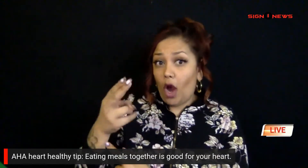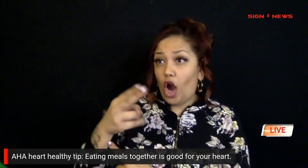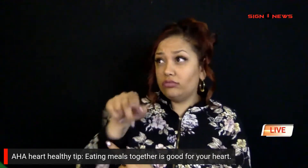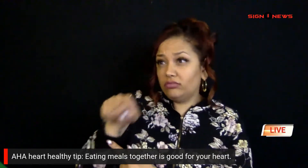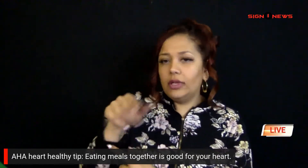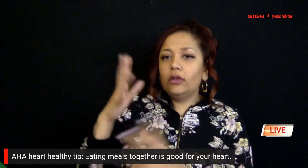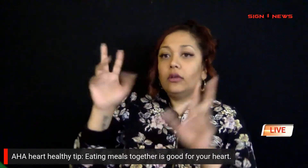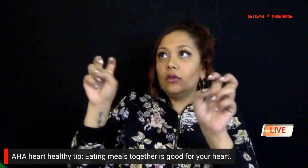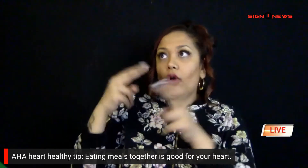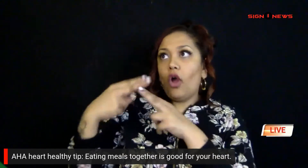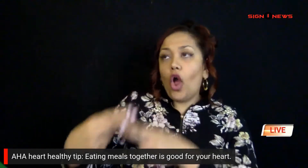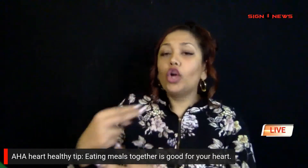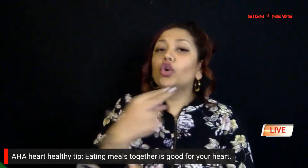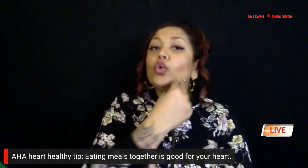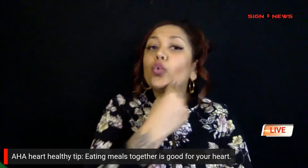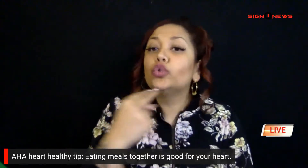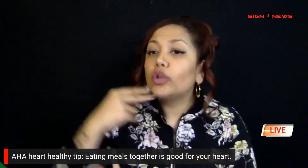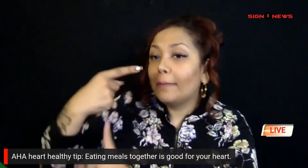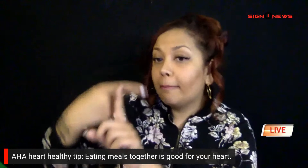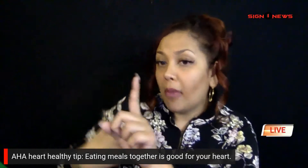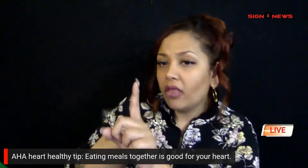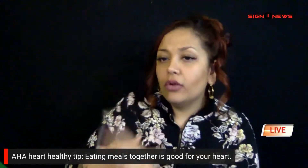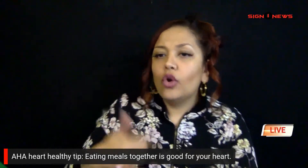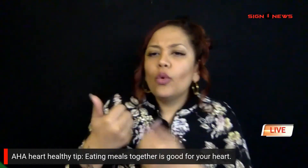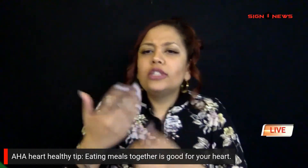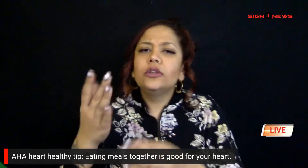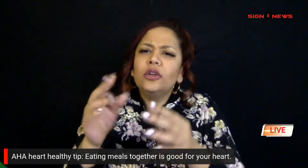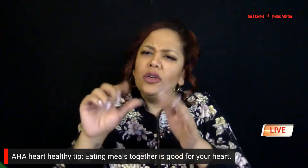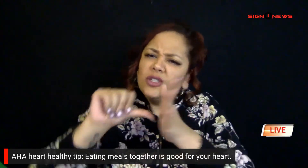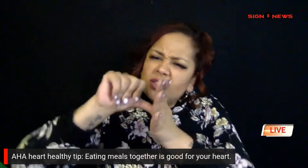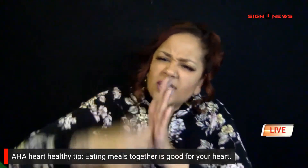eating family meals together is good for your heart.